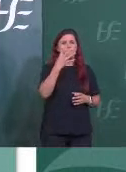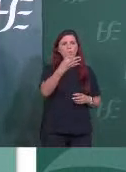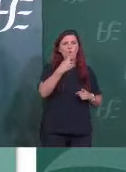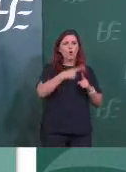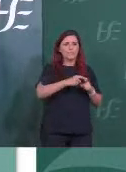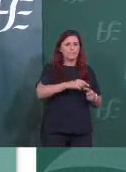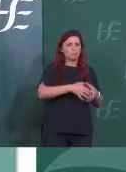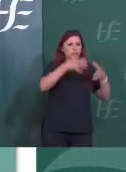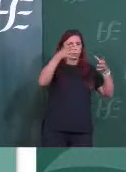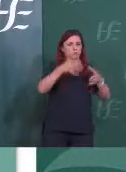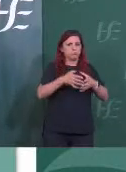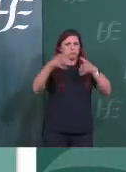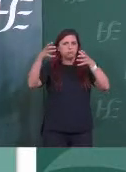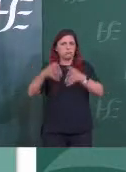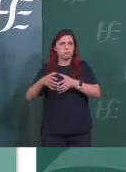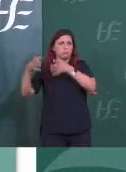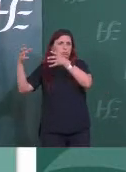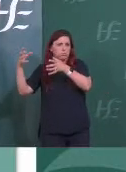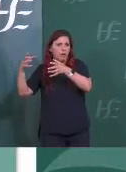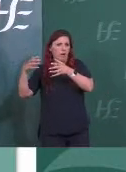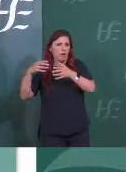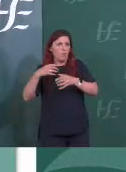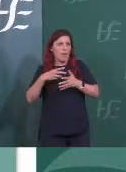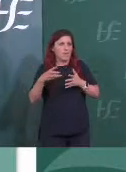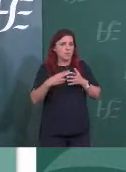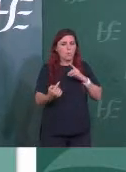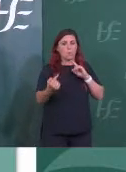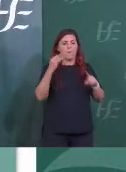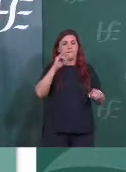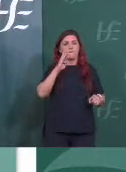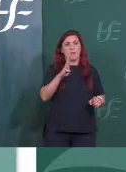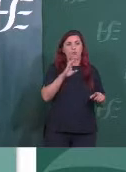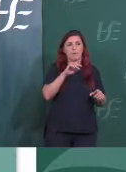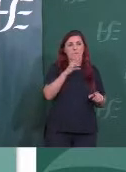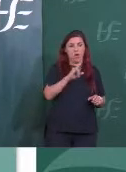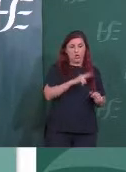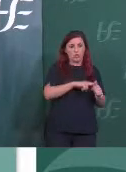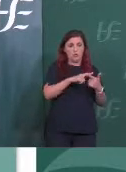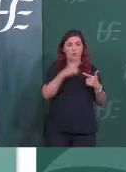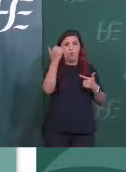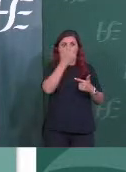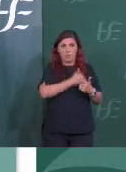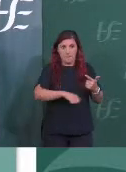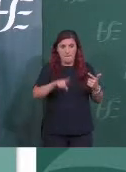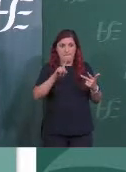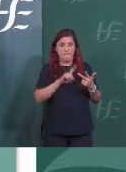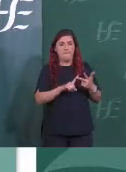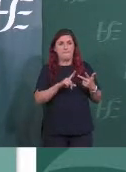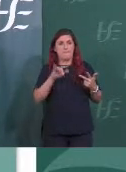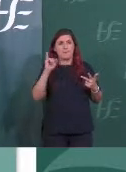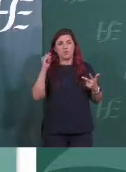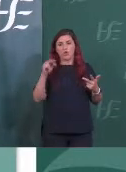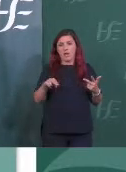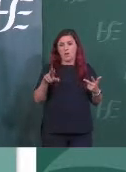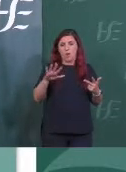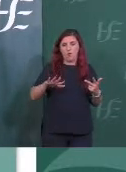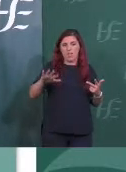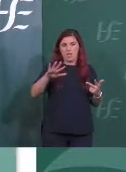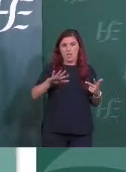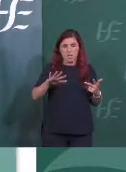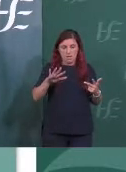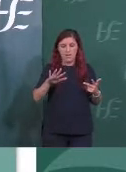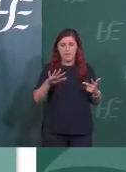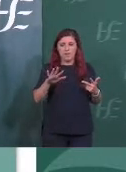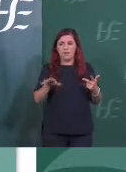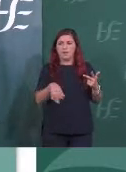The first wave is way back in February, March, April 2020. The second is in autumn 2020. Wave 3 was the wave we saw